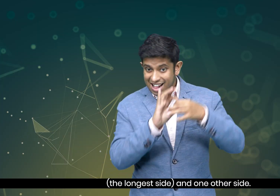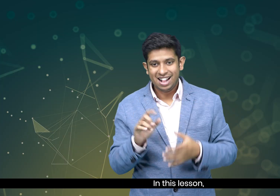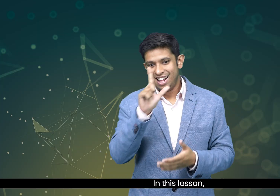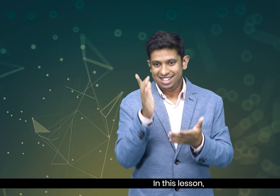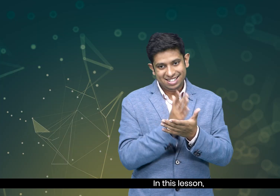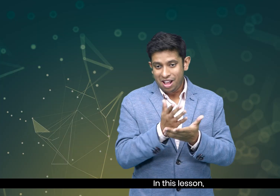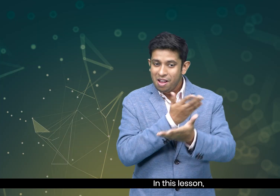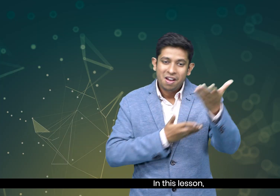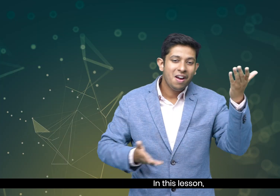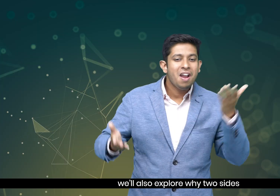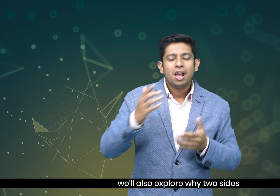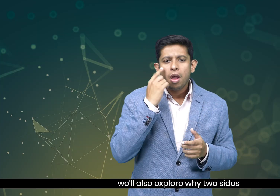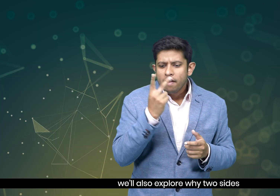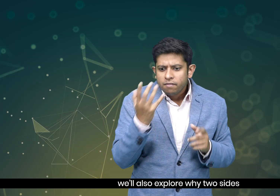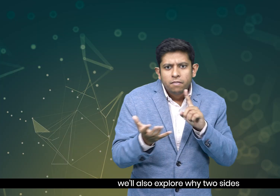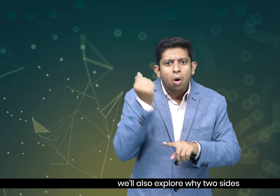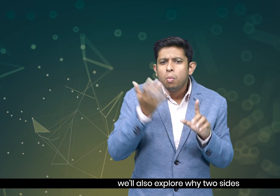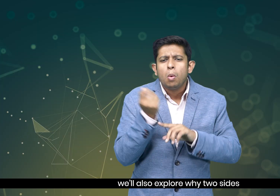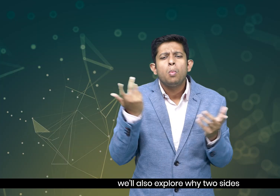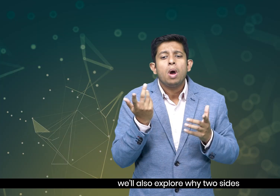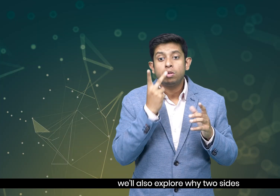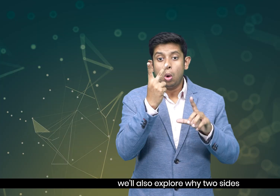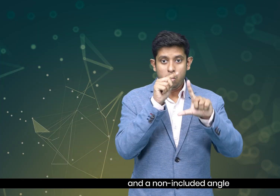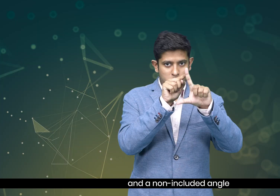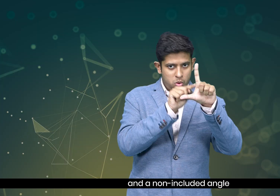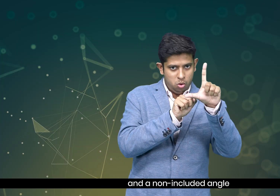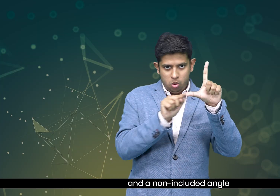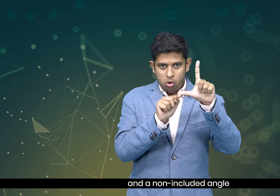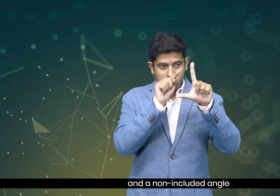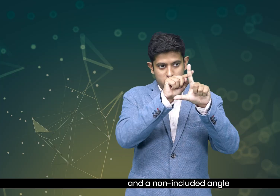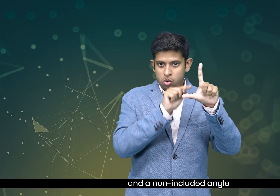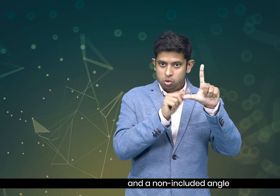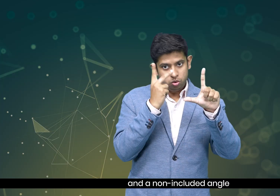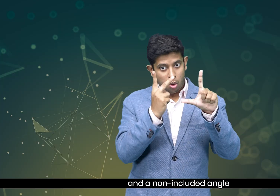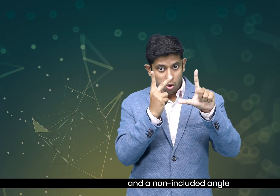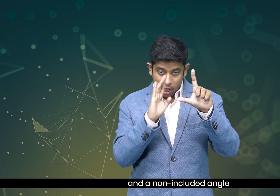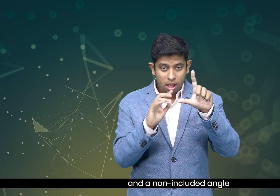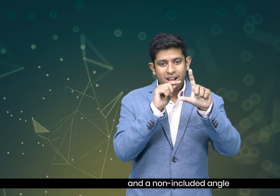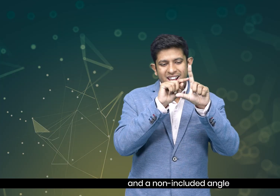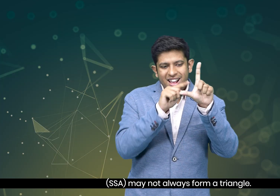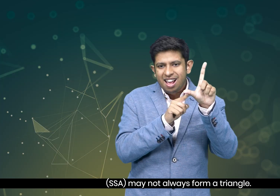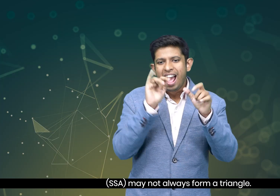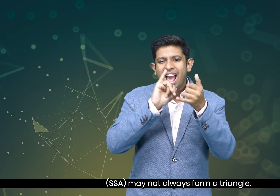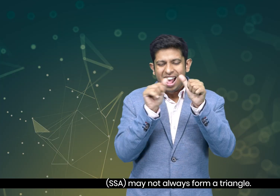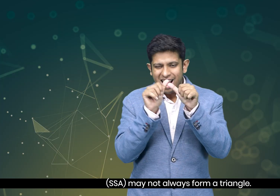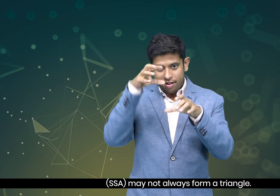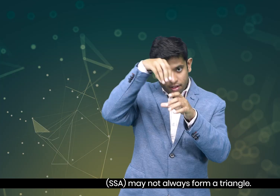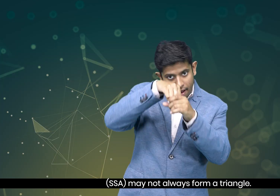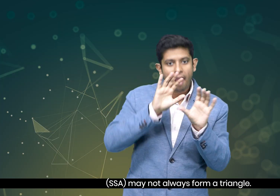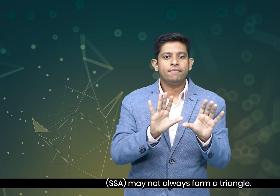In this lesson, we'll also explore why two sides and a non-included angle, side-side angle, may